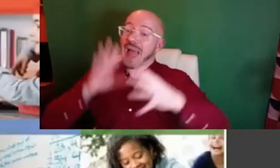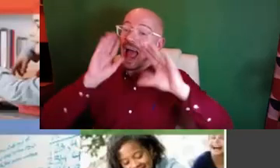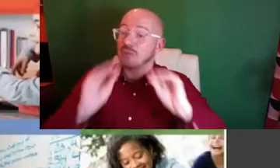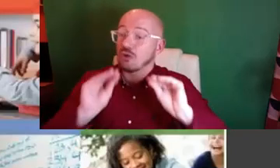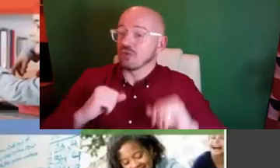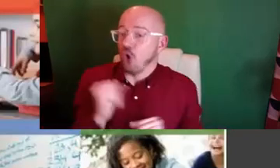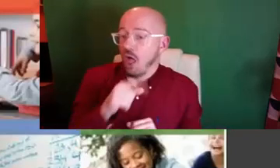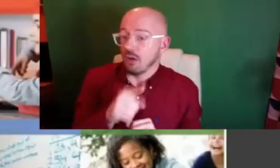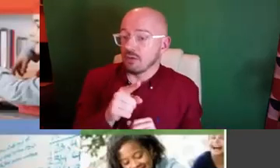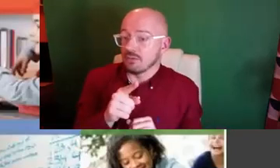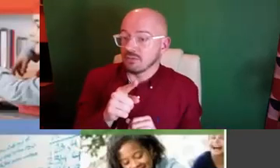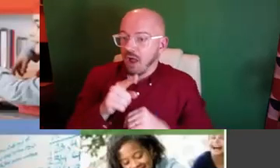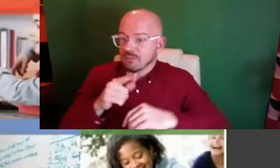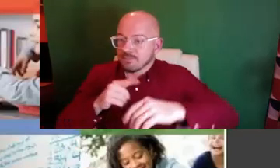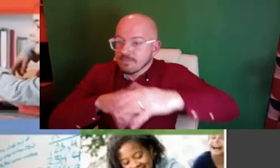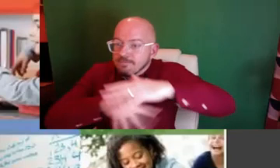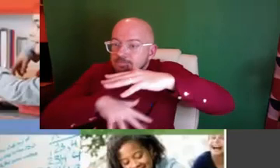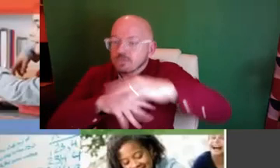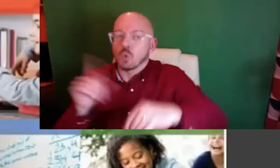BSL plan with regards to deaf education.